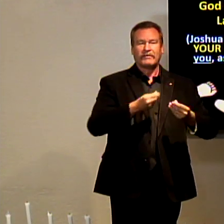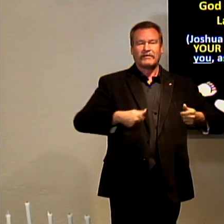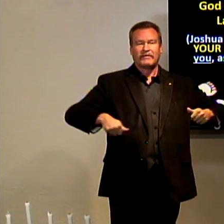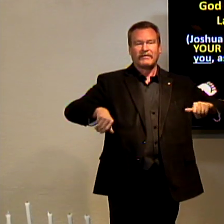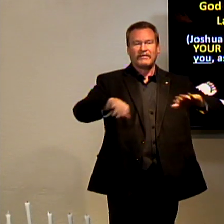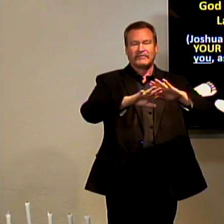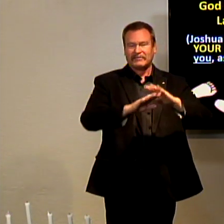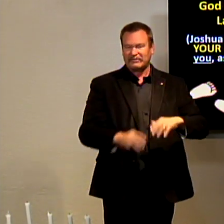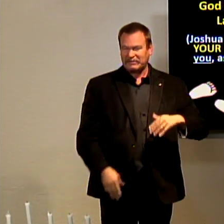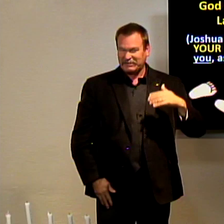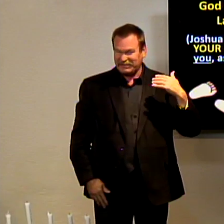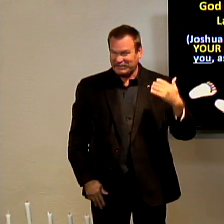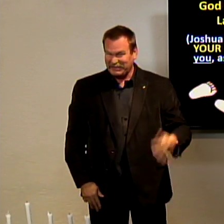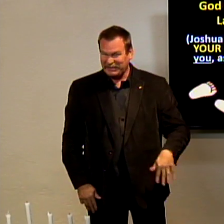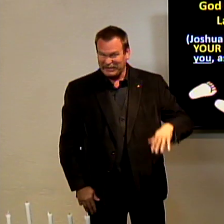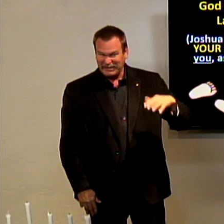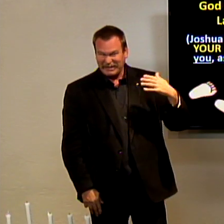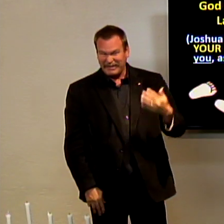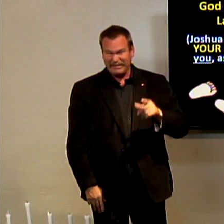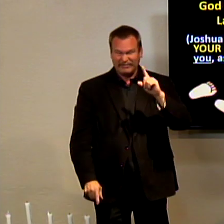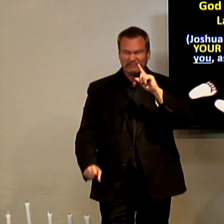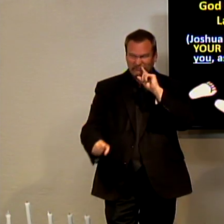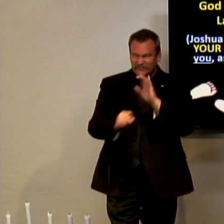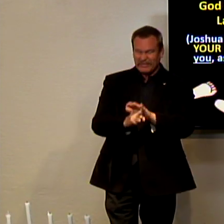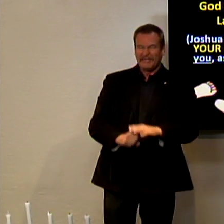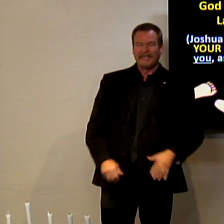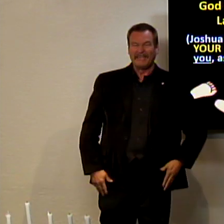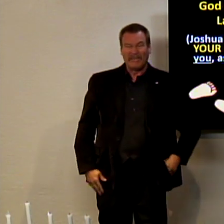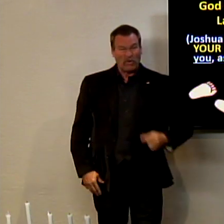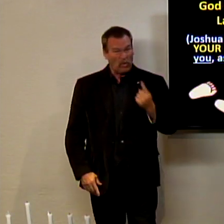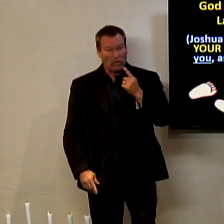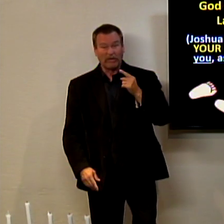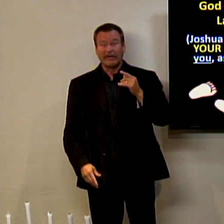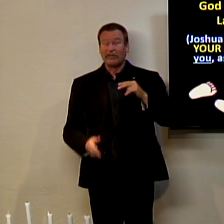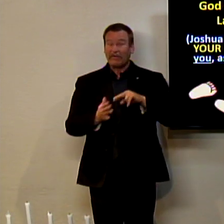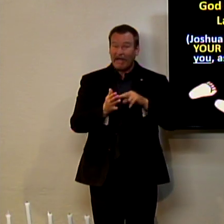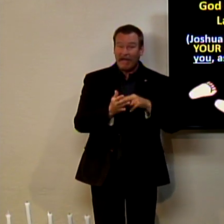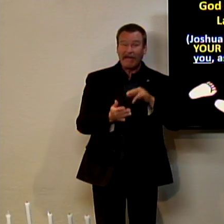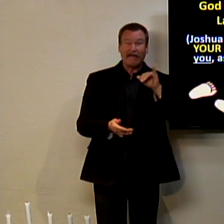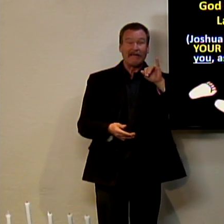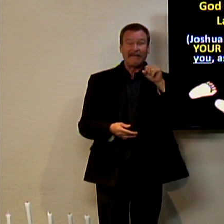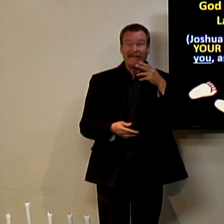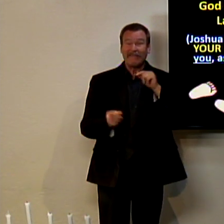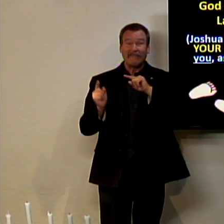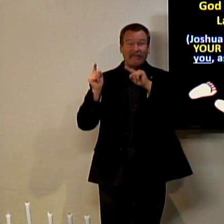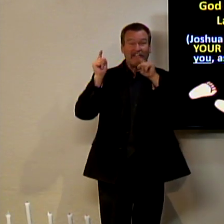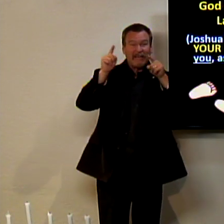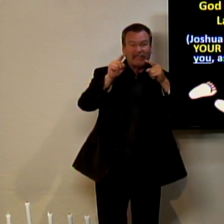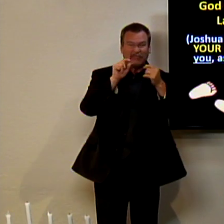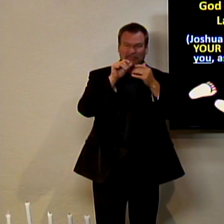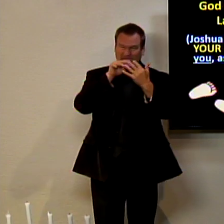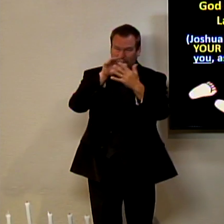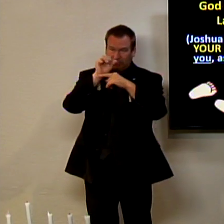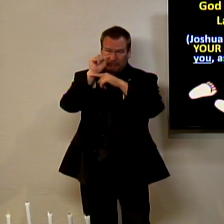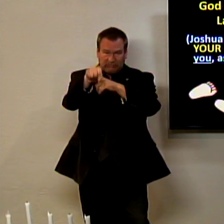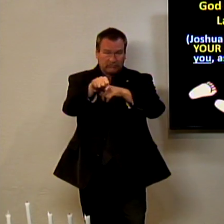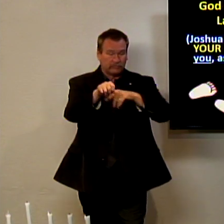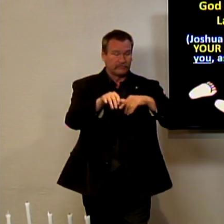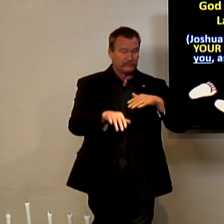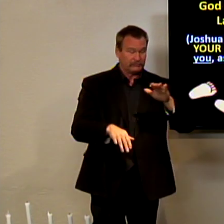it became their land. Think of it. Think of that promise that God had made to them.